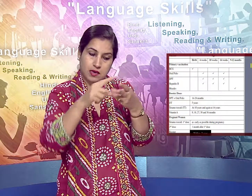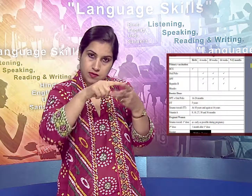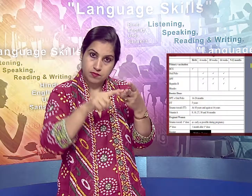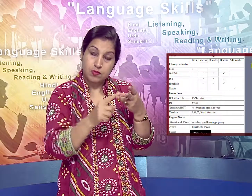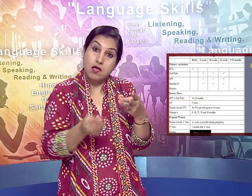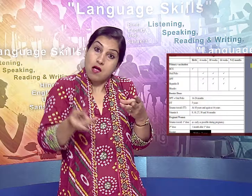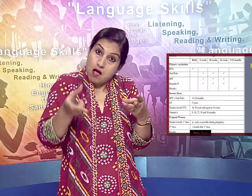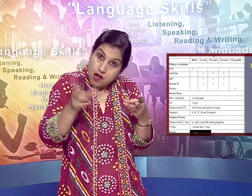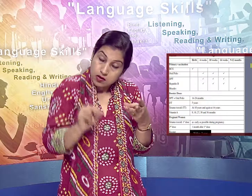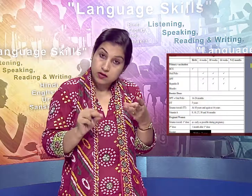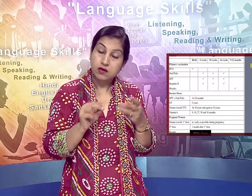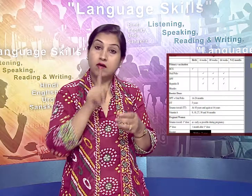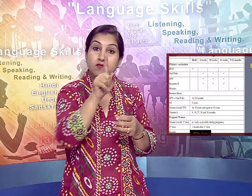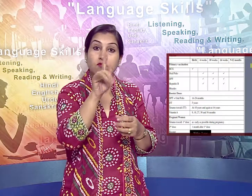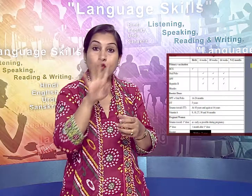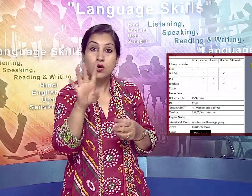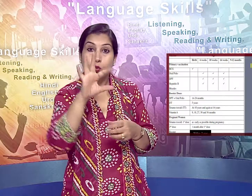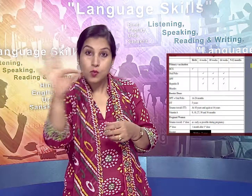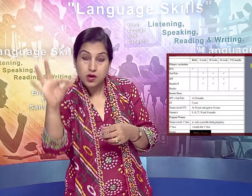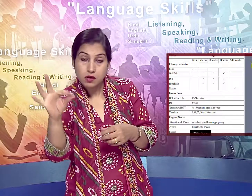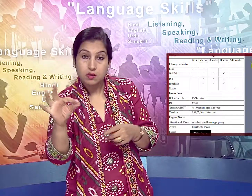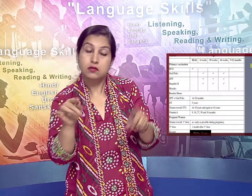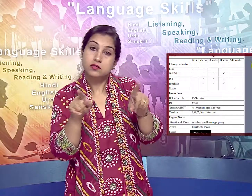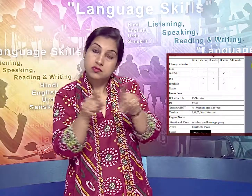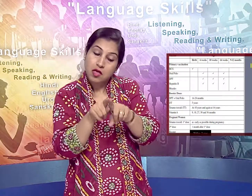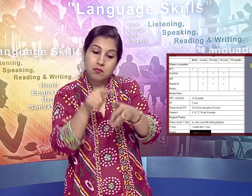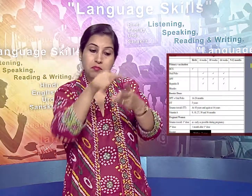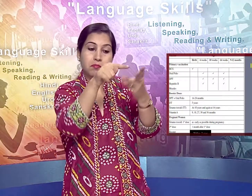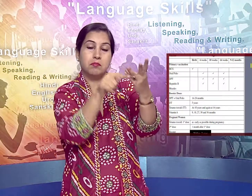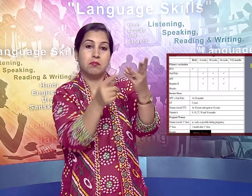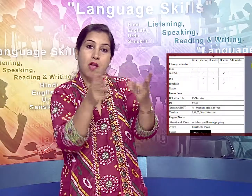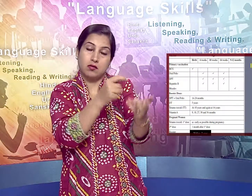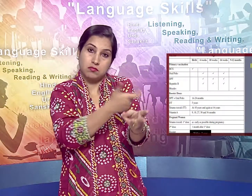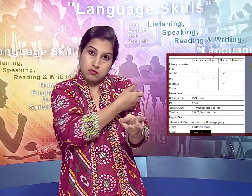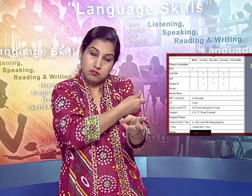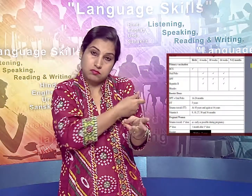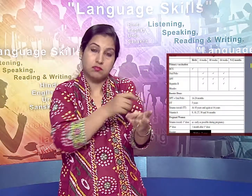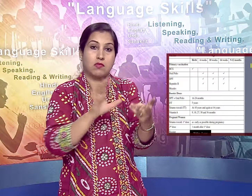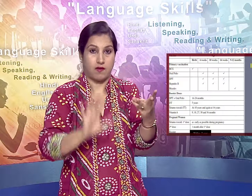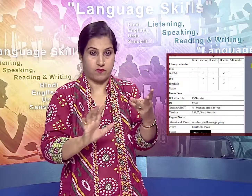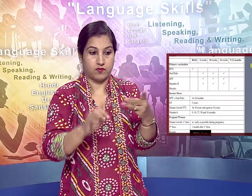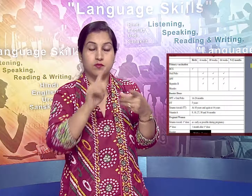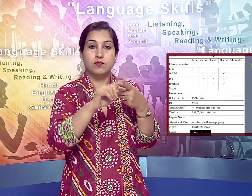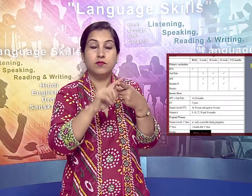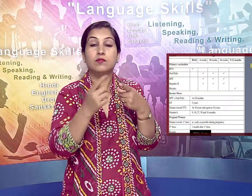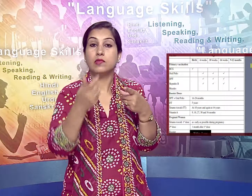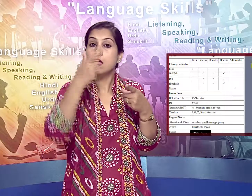When the child is of 14 weeks, then again a booster dose is given: